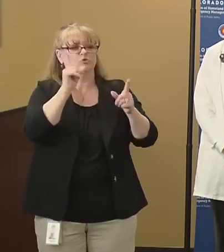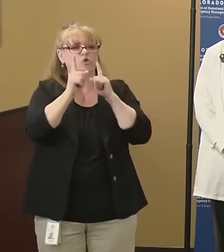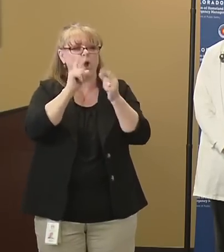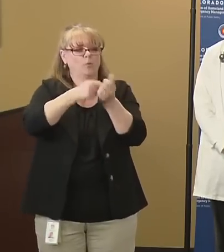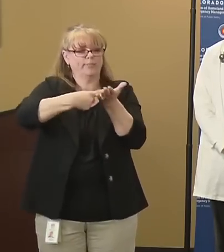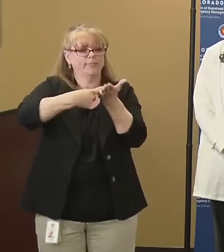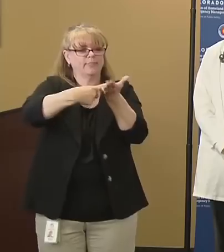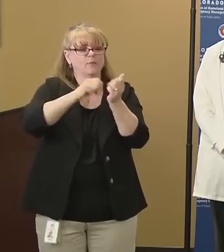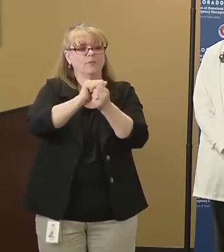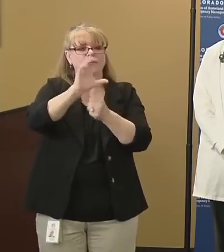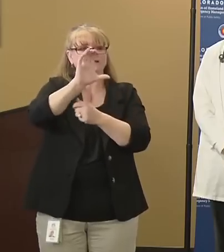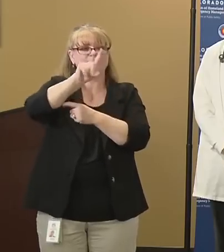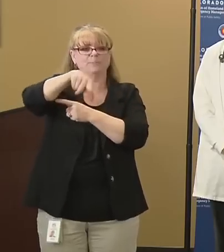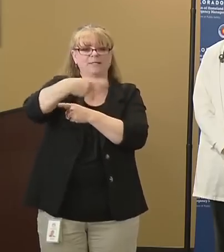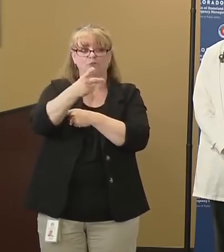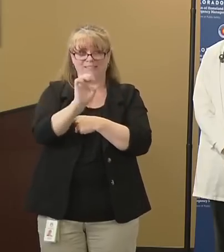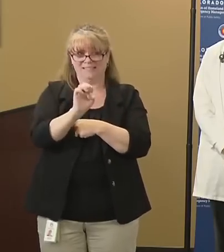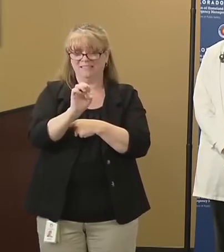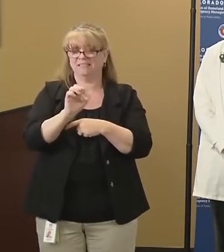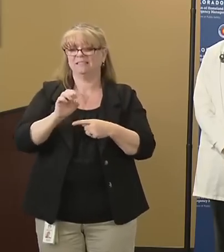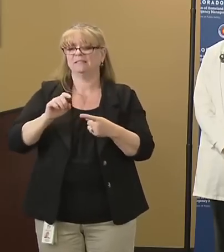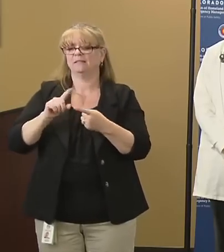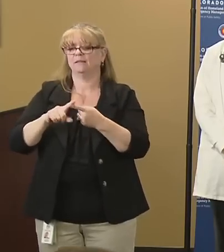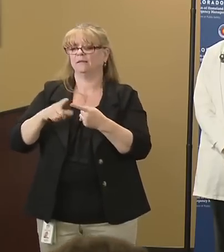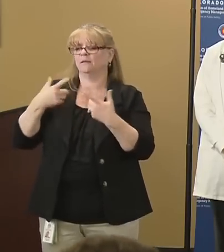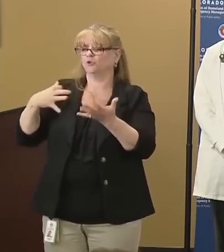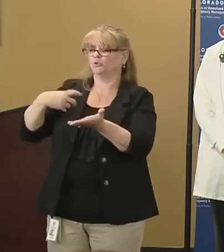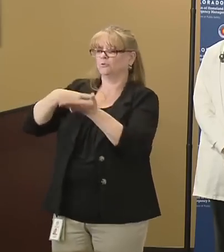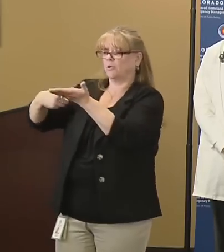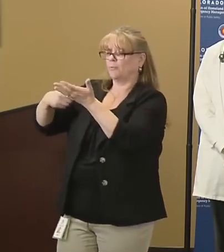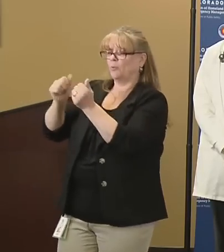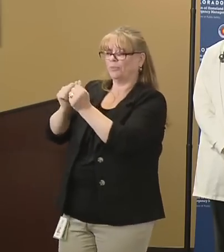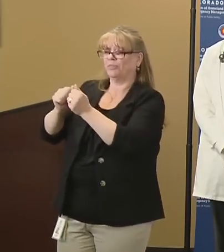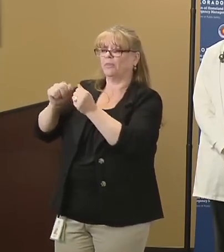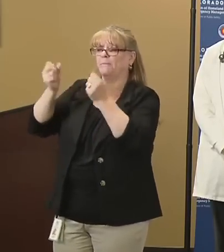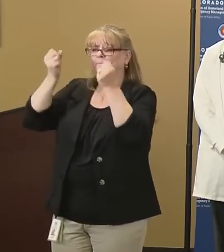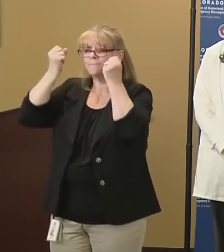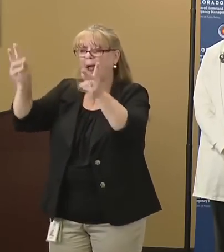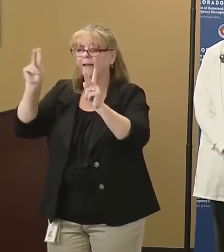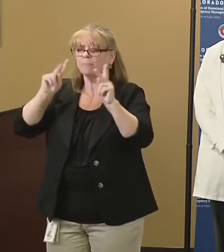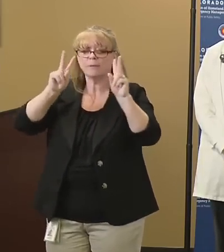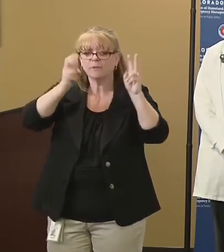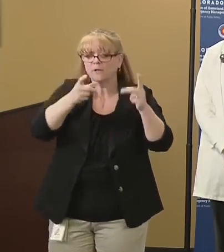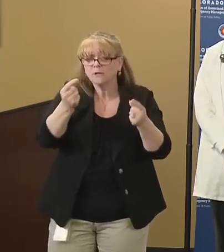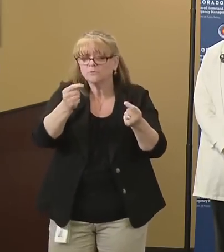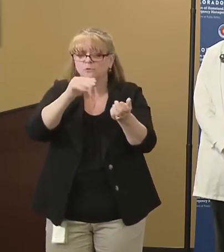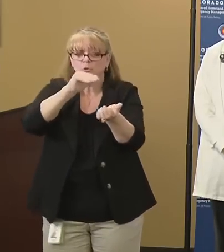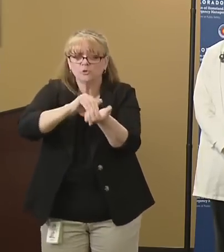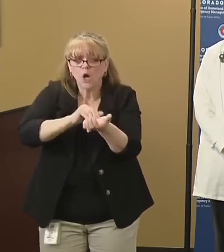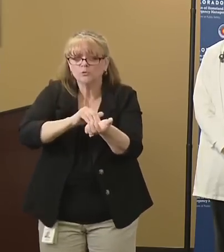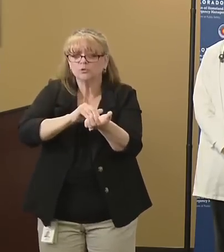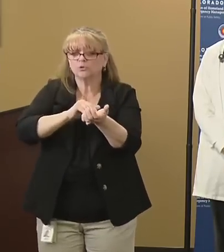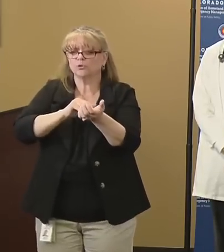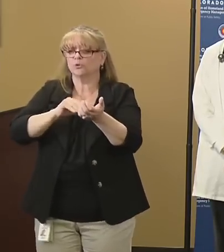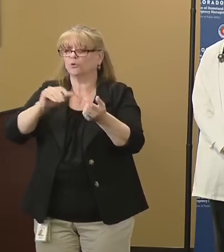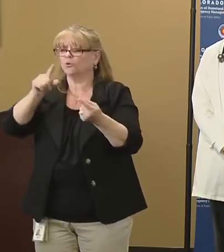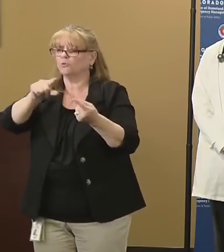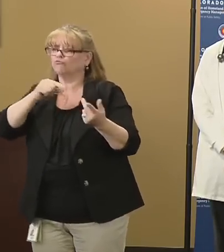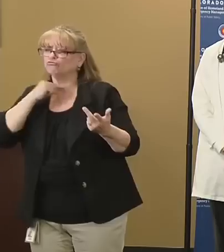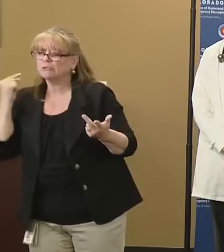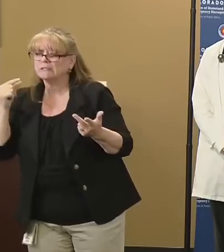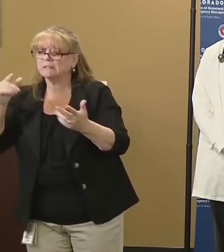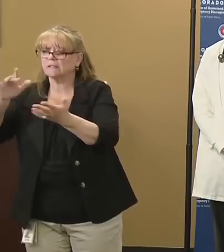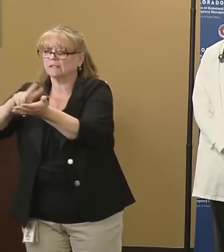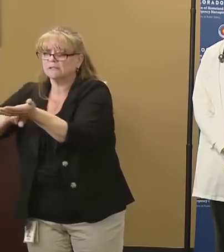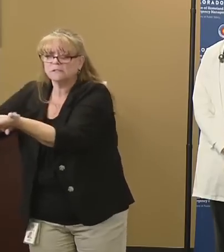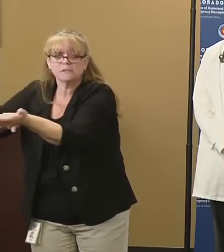I speak to pastors from across the state regularly. One of their concerns is how they can physically orchestrate a successful